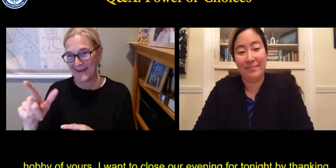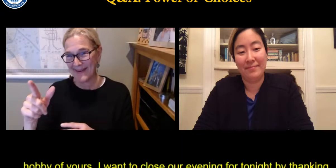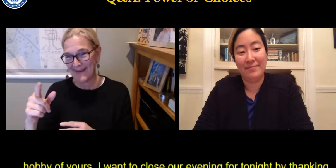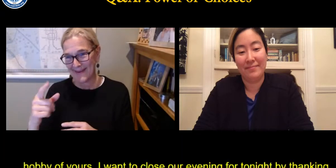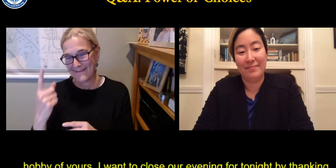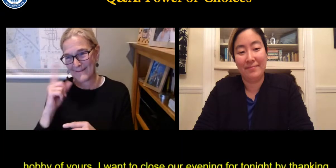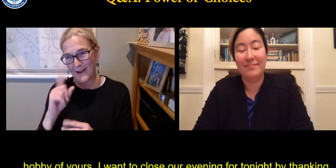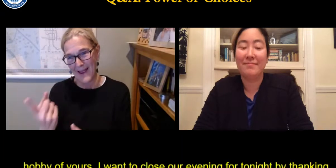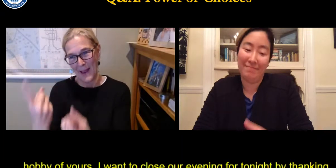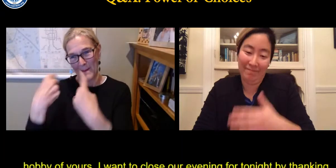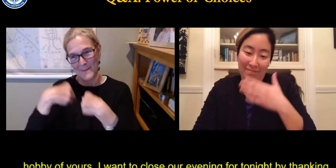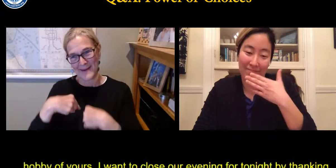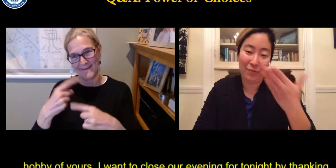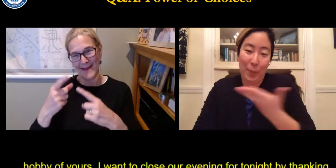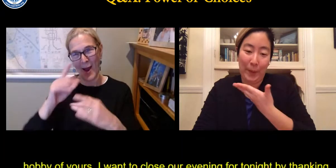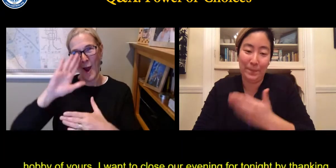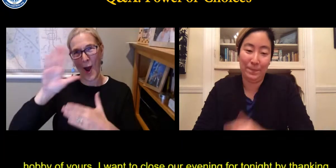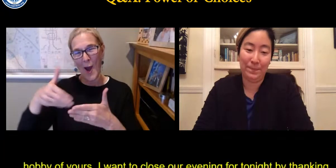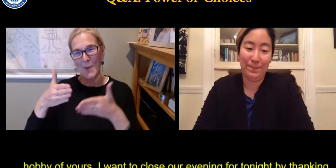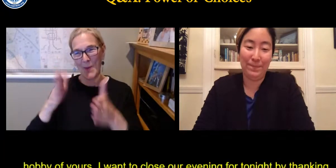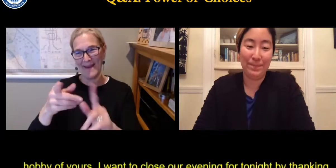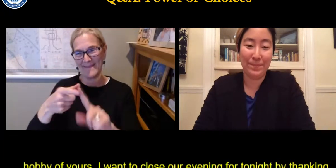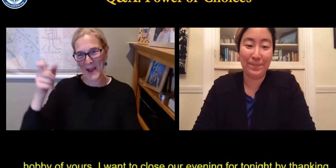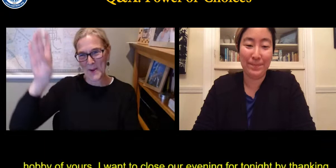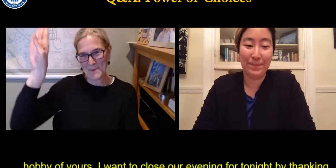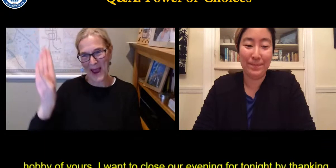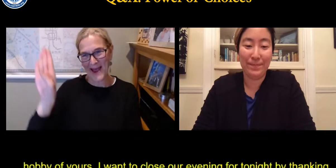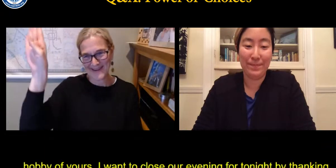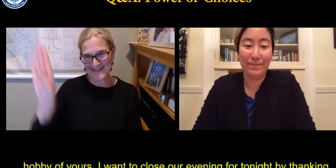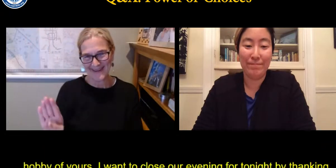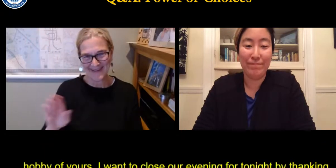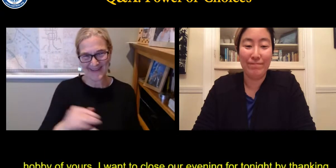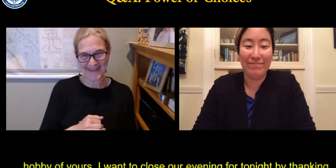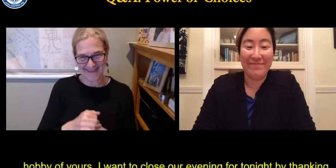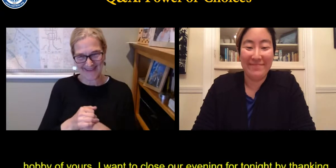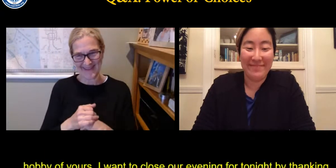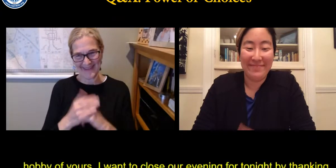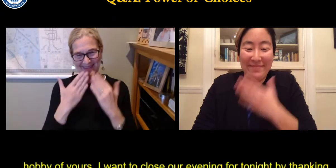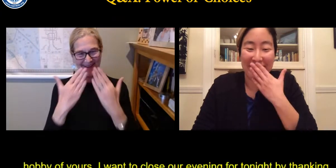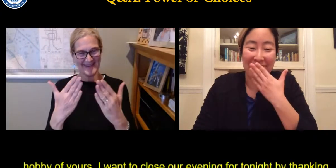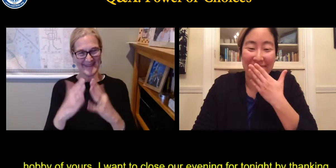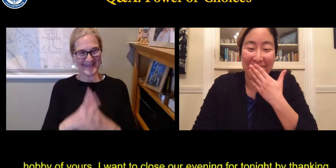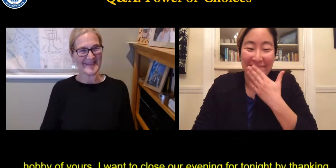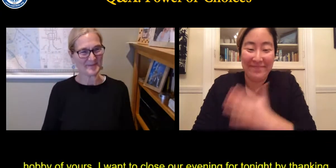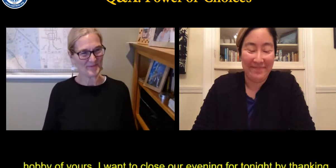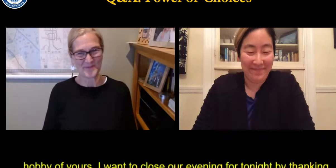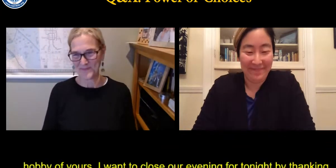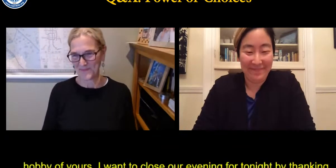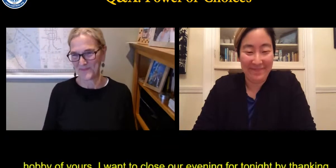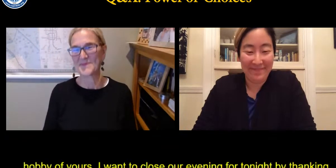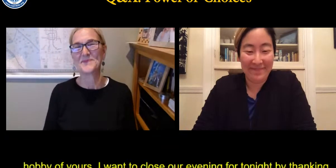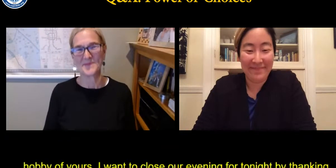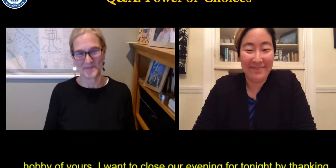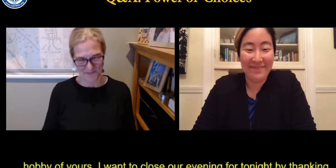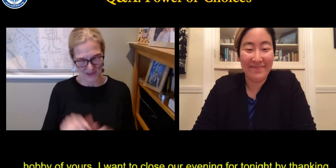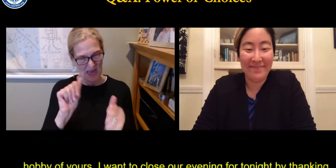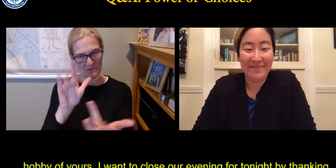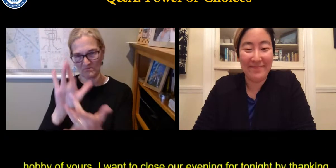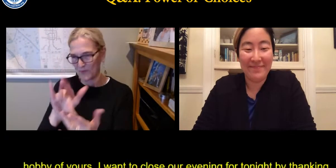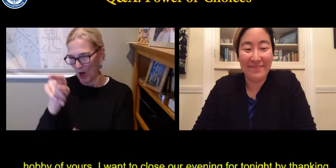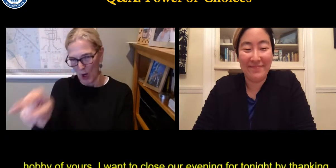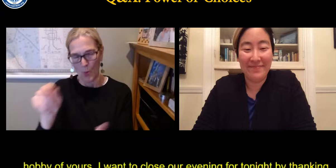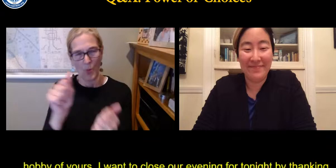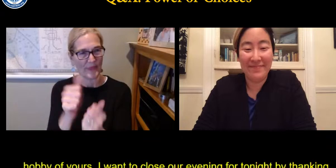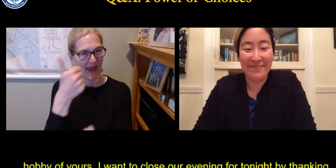And that is our time for tonight. Thank you so much, Noel, for visiting us and presenting to us, coming all the way from Boston